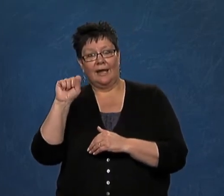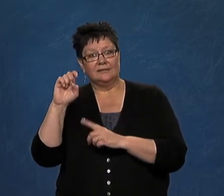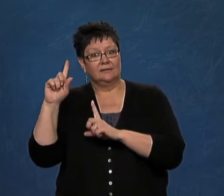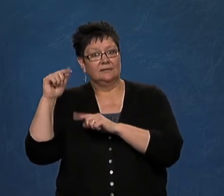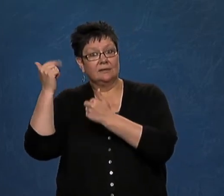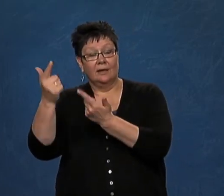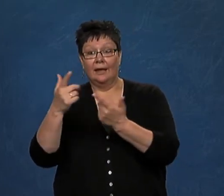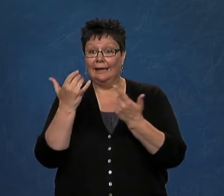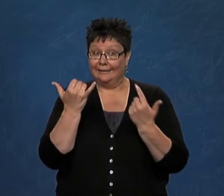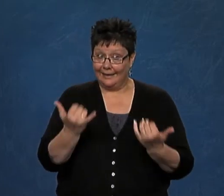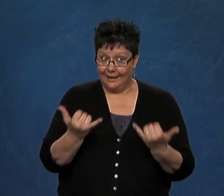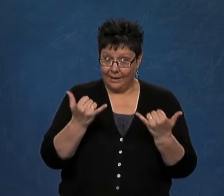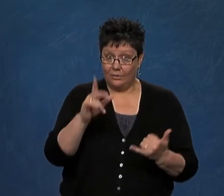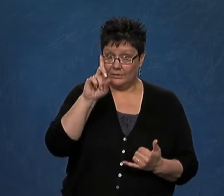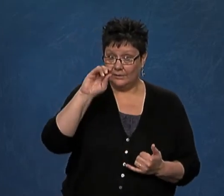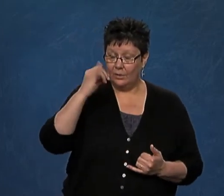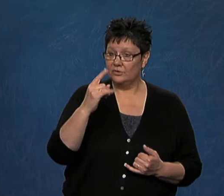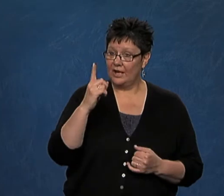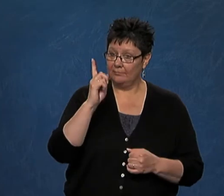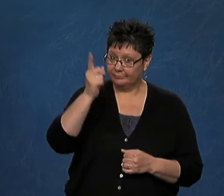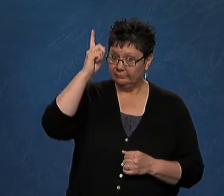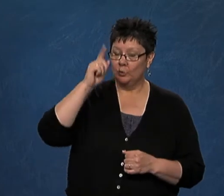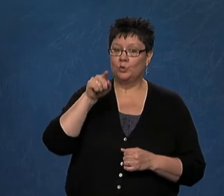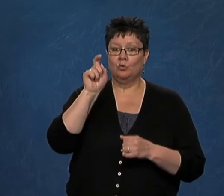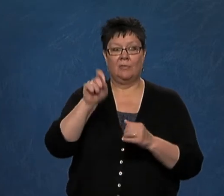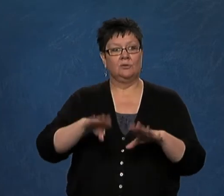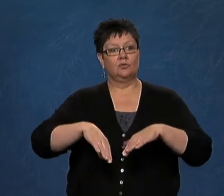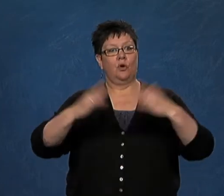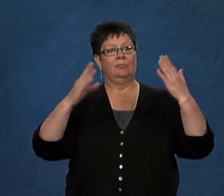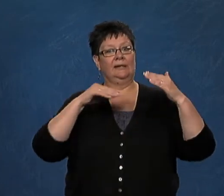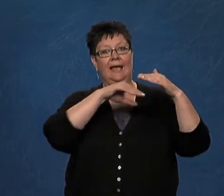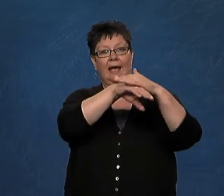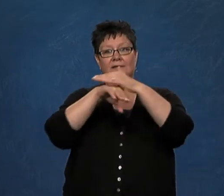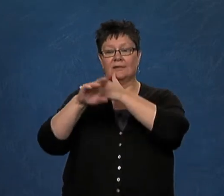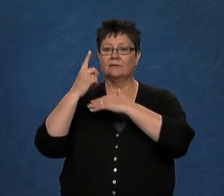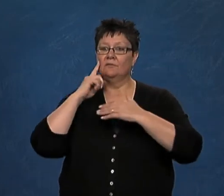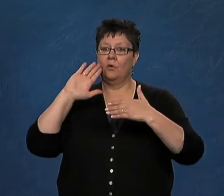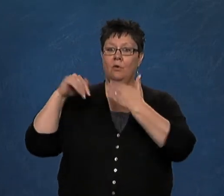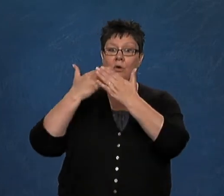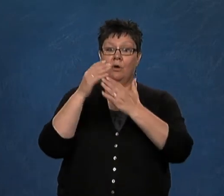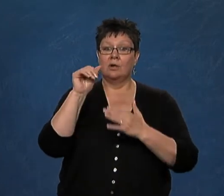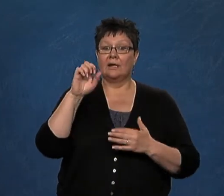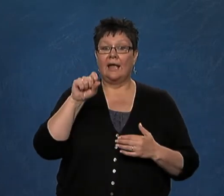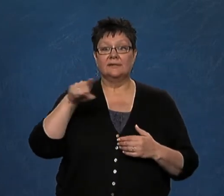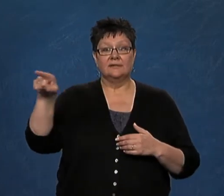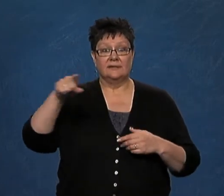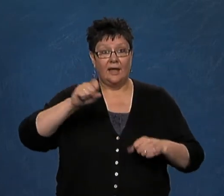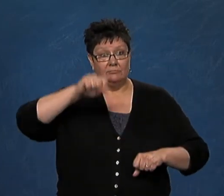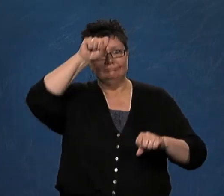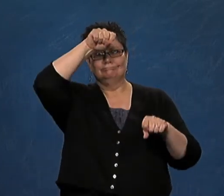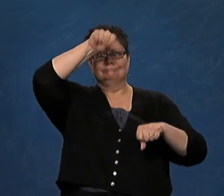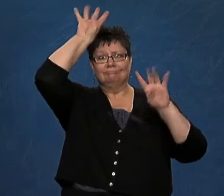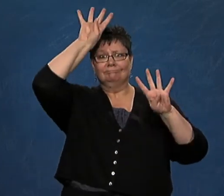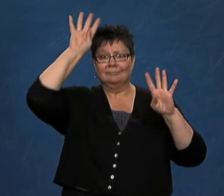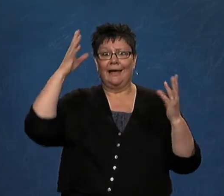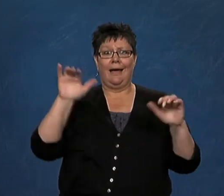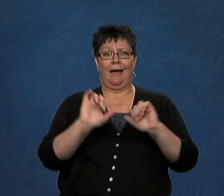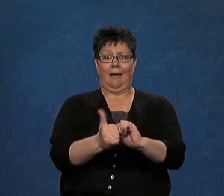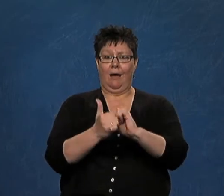Again, because with the criminal cases we've had, the Department of Justice is saying we have to be accessible to all of the